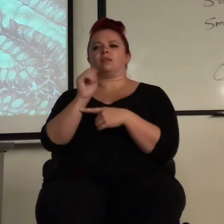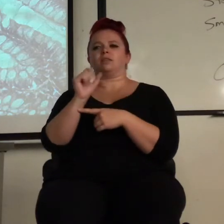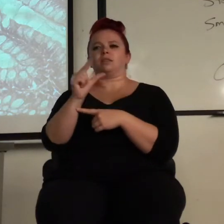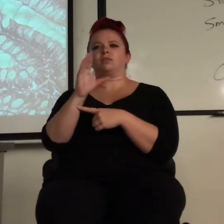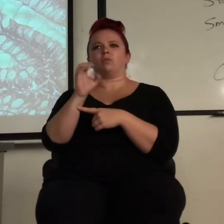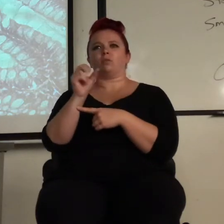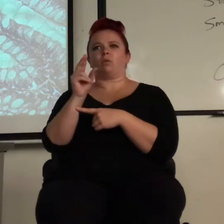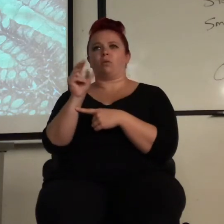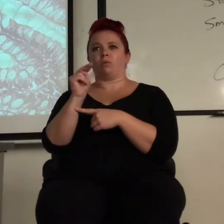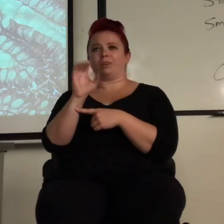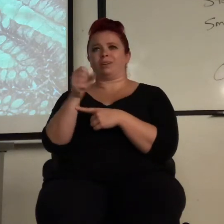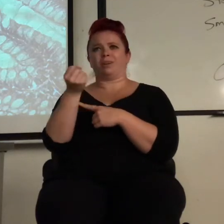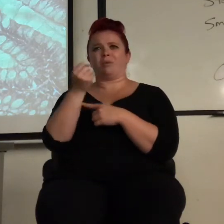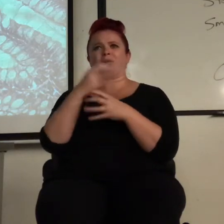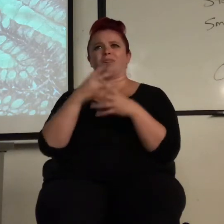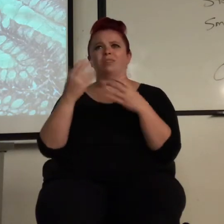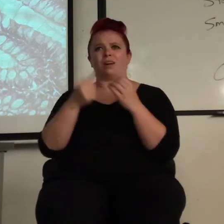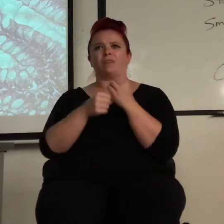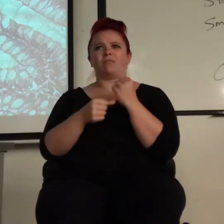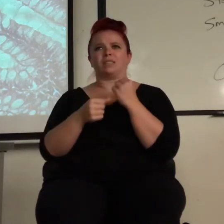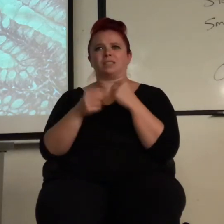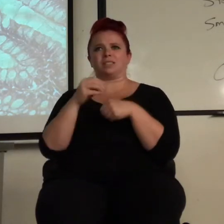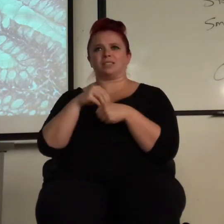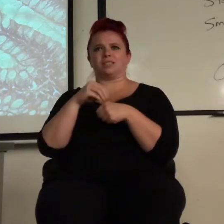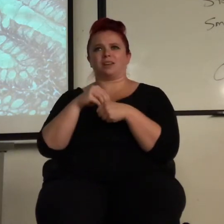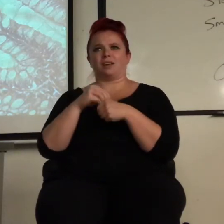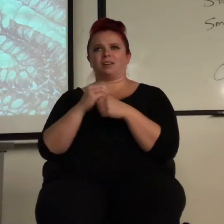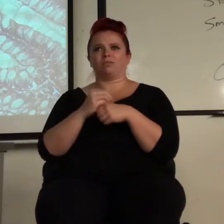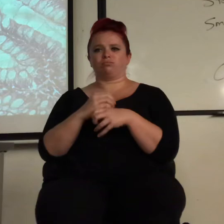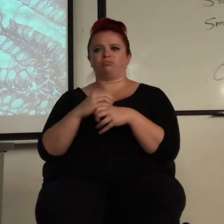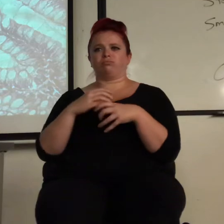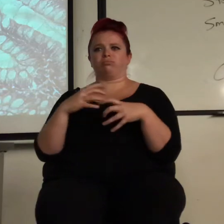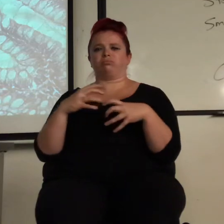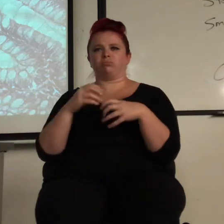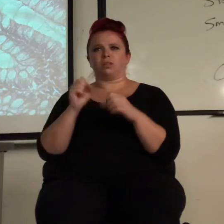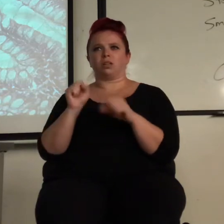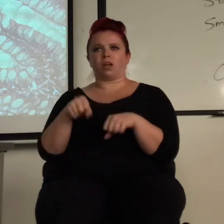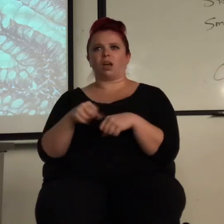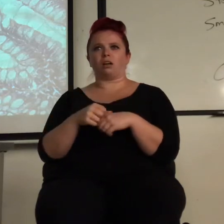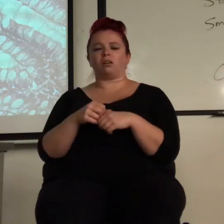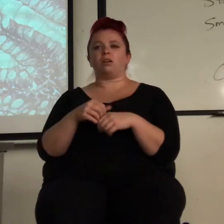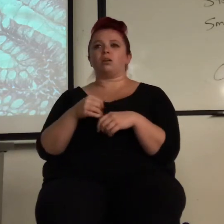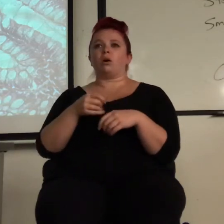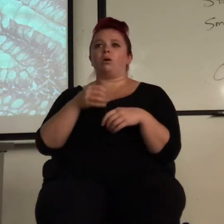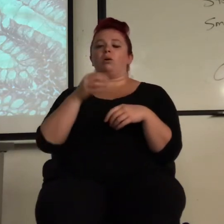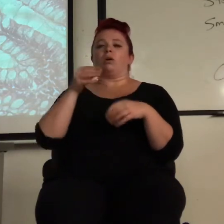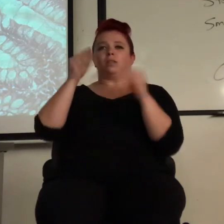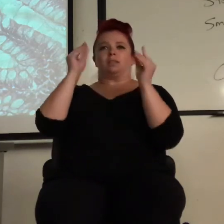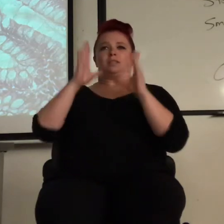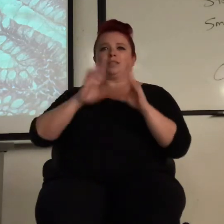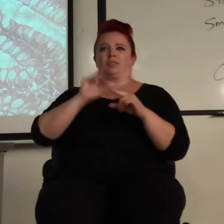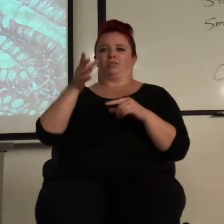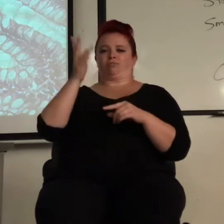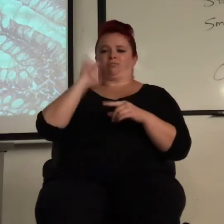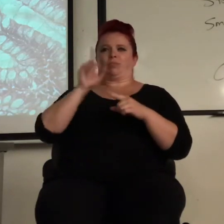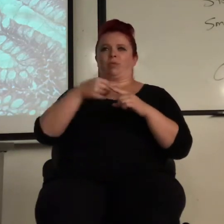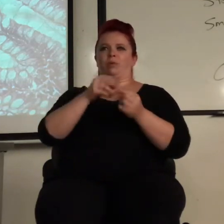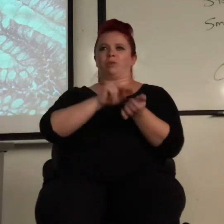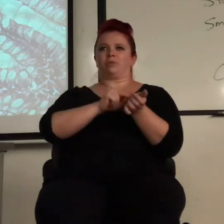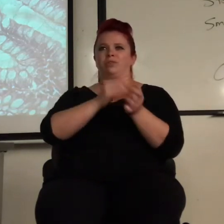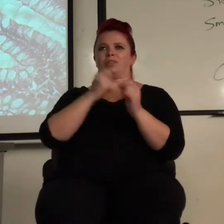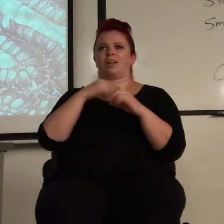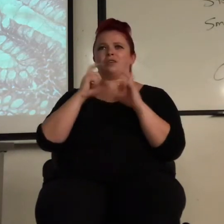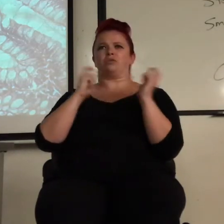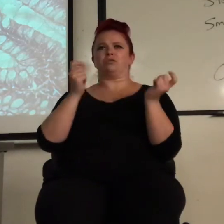lot of feces. So anyways, Professor Woolsey would go and give this guy these massive enemas once a